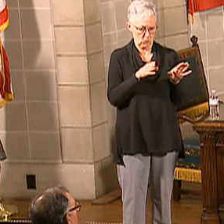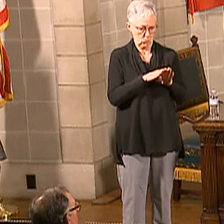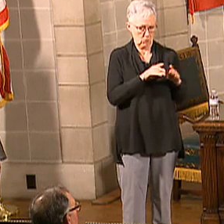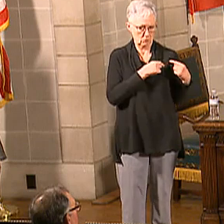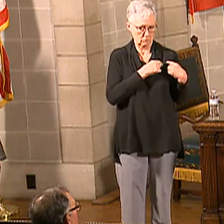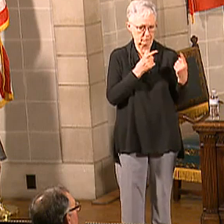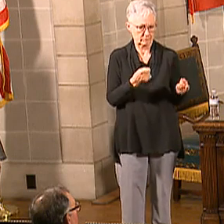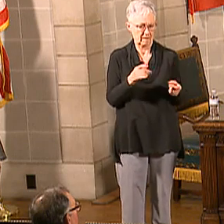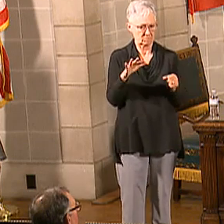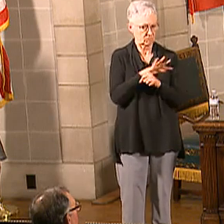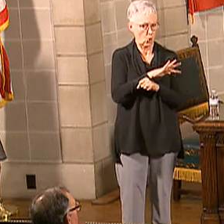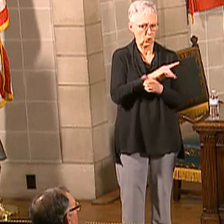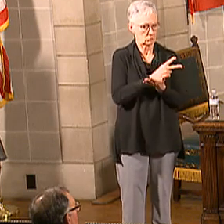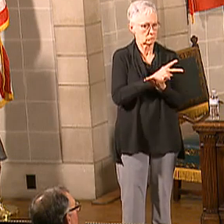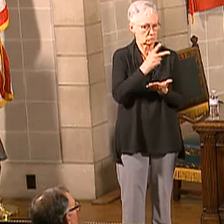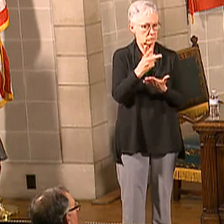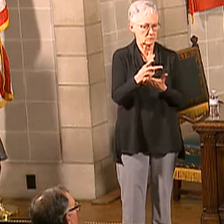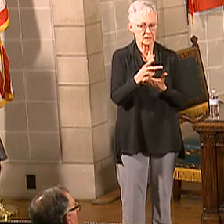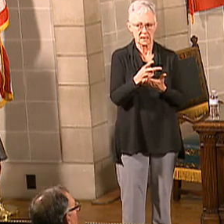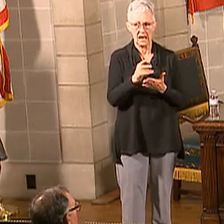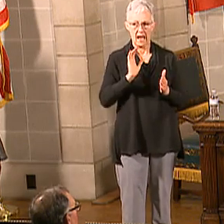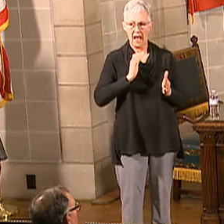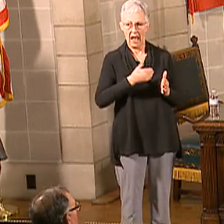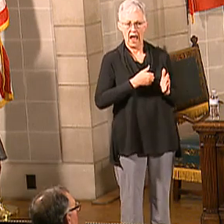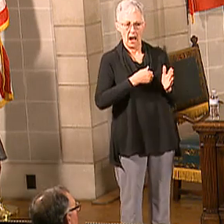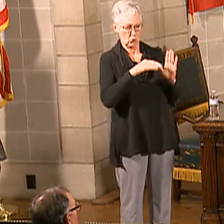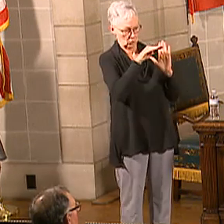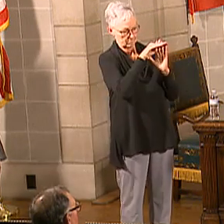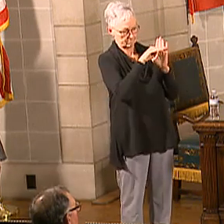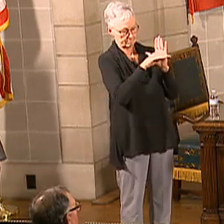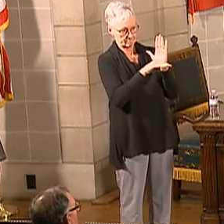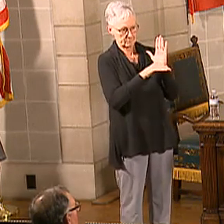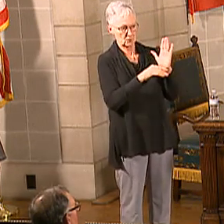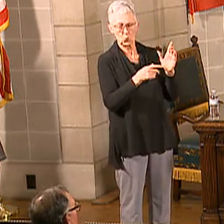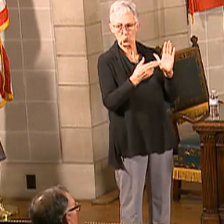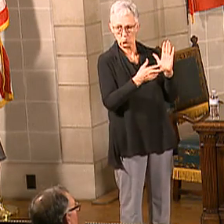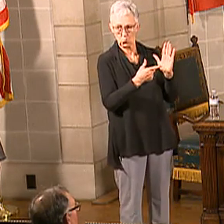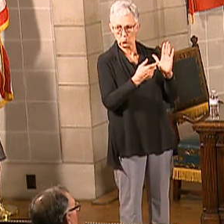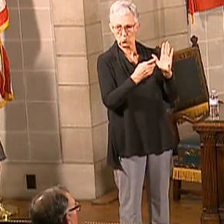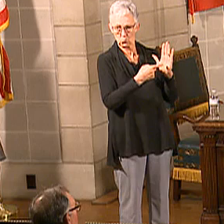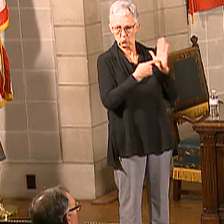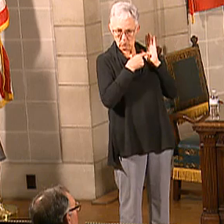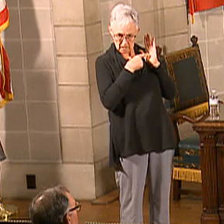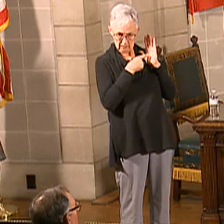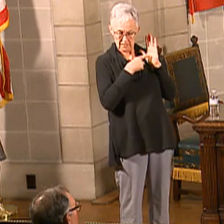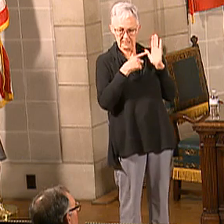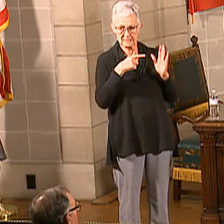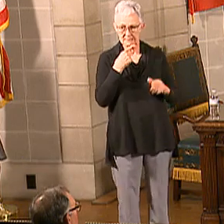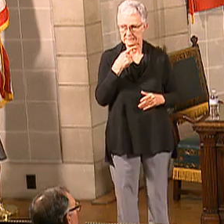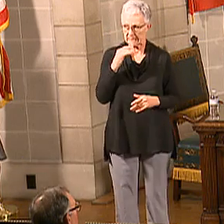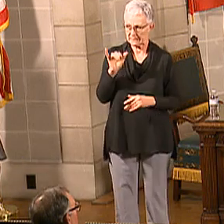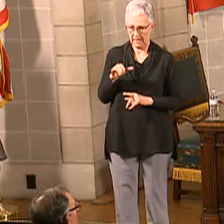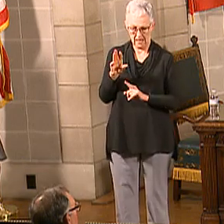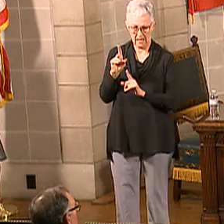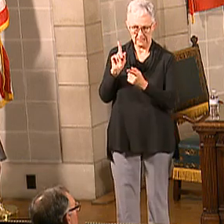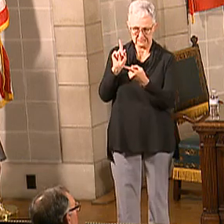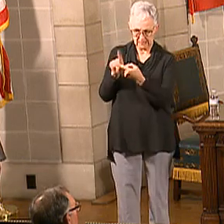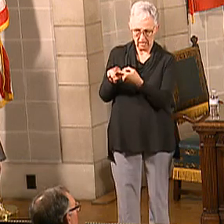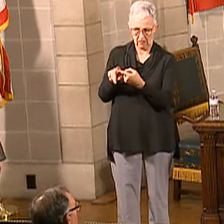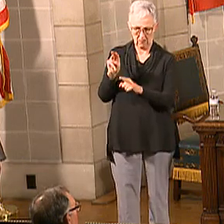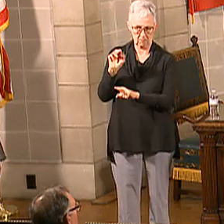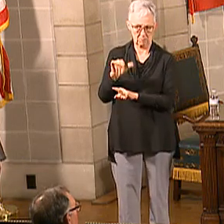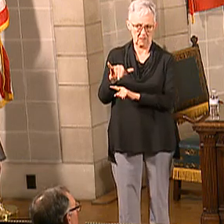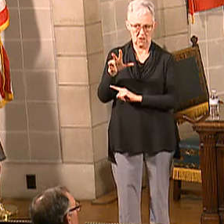So while this DHM gives clear guidance specifically around May 31st, the